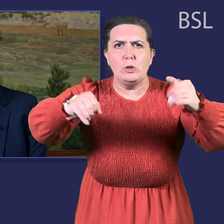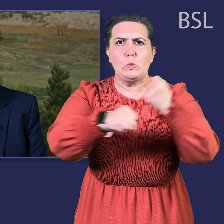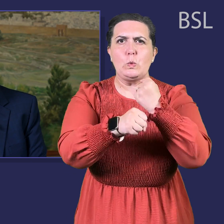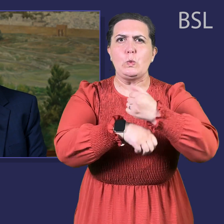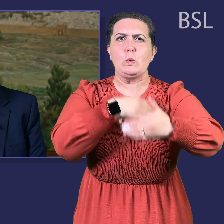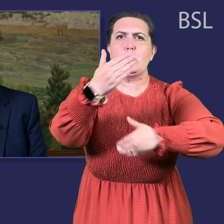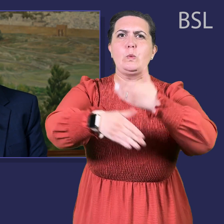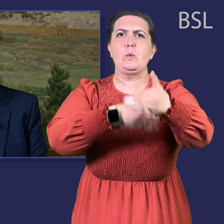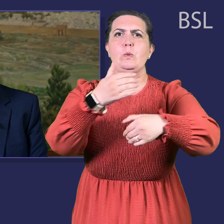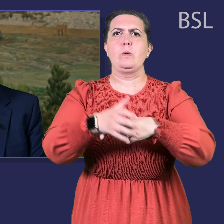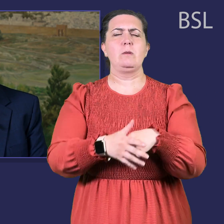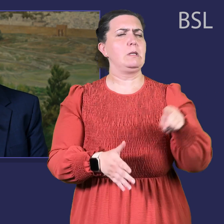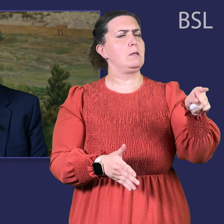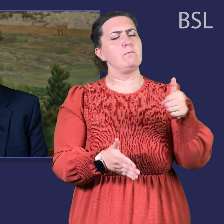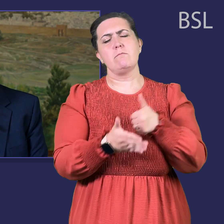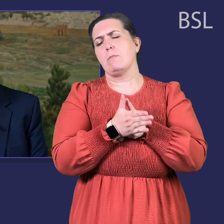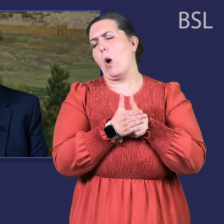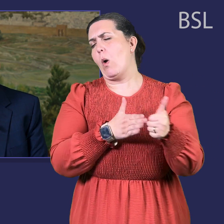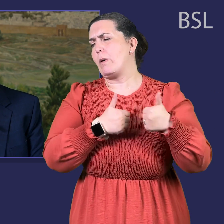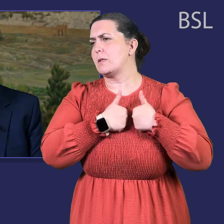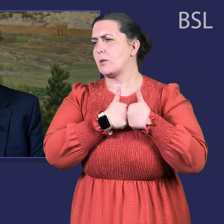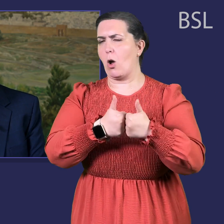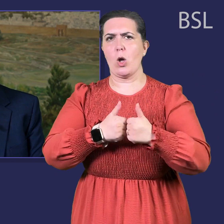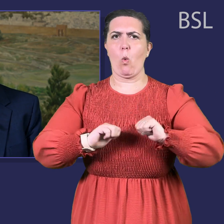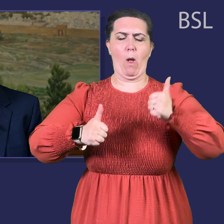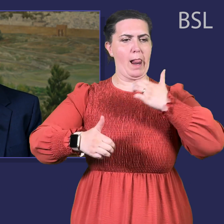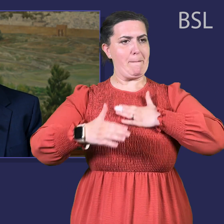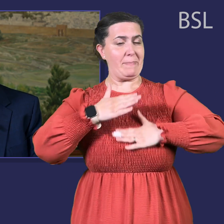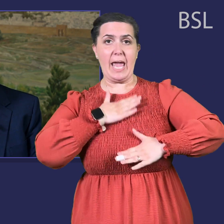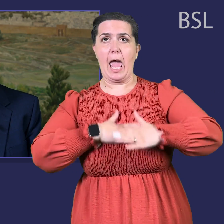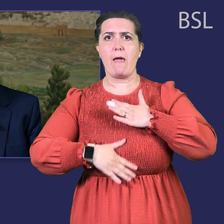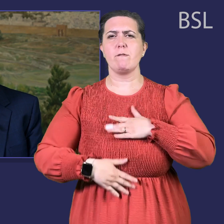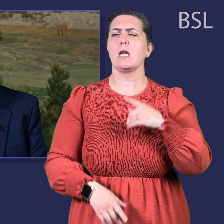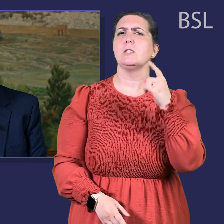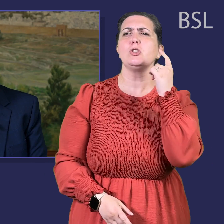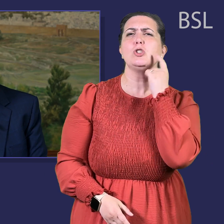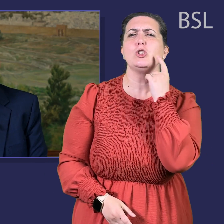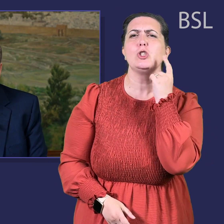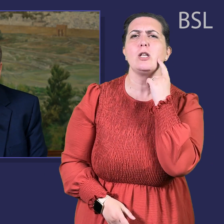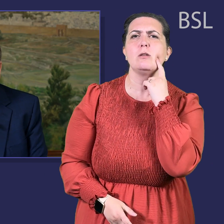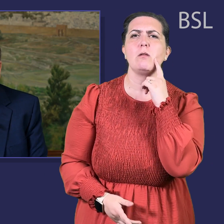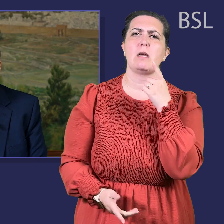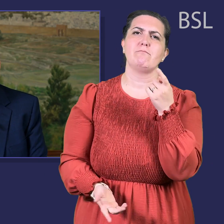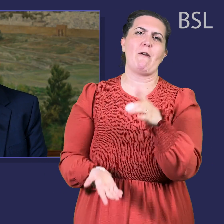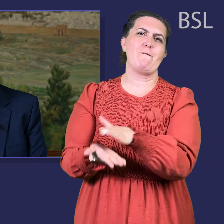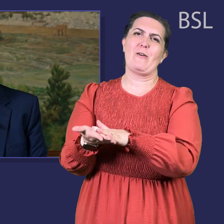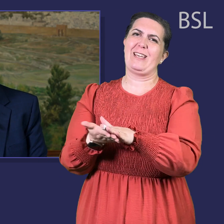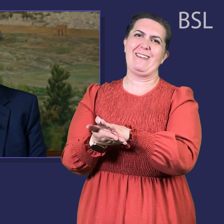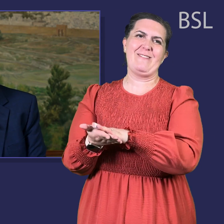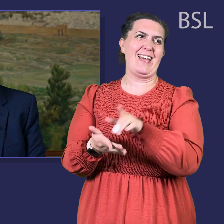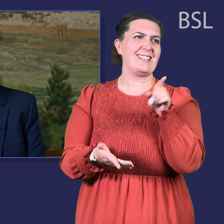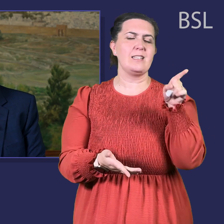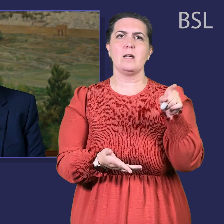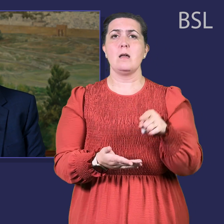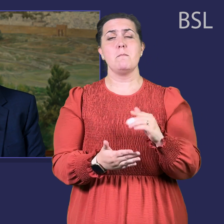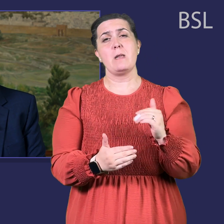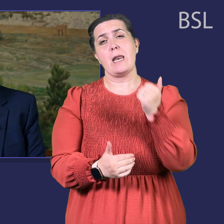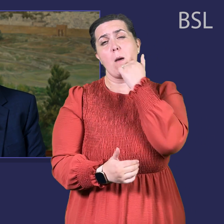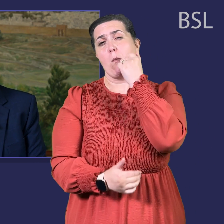it. He is unfailingly kind and composed, gentle and